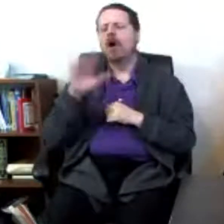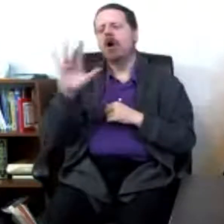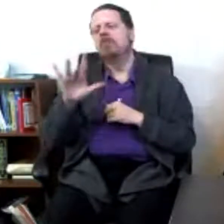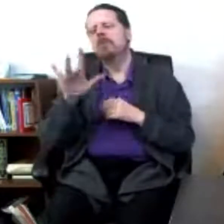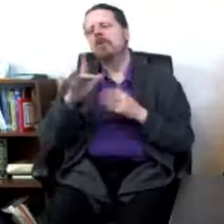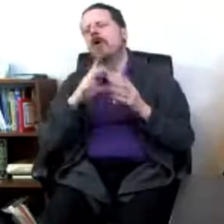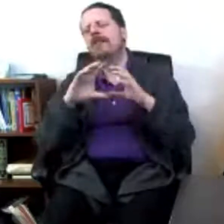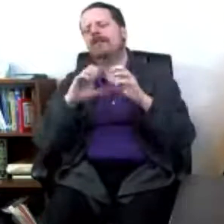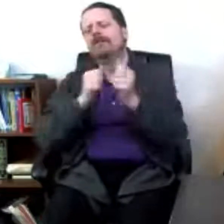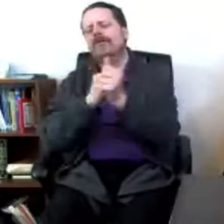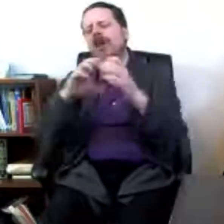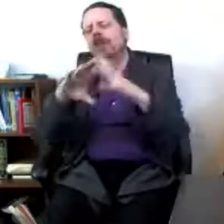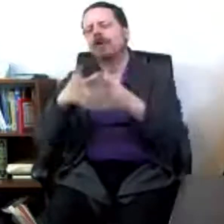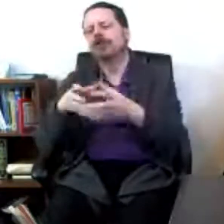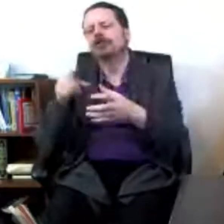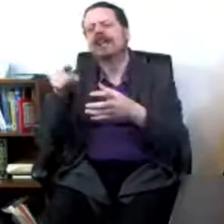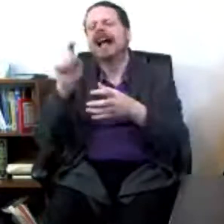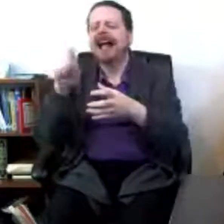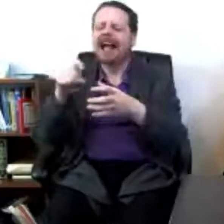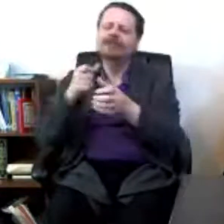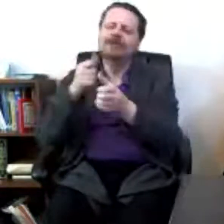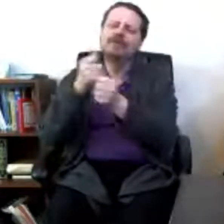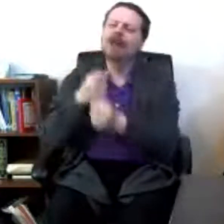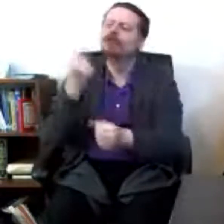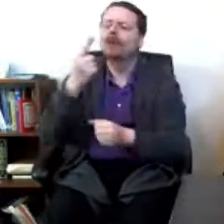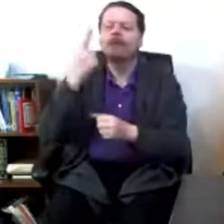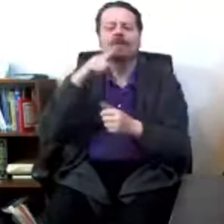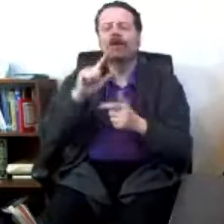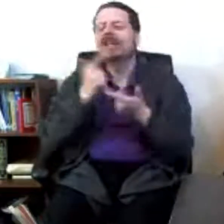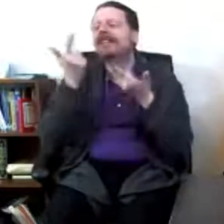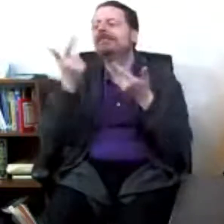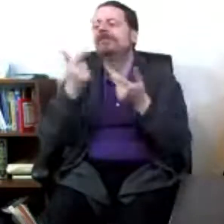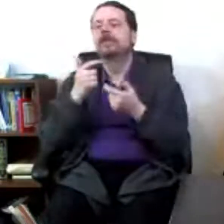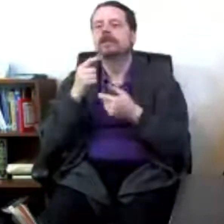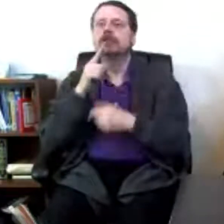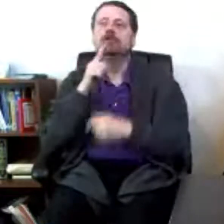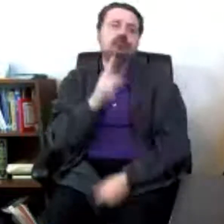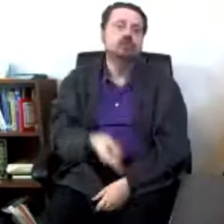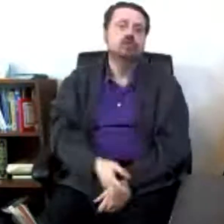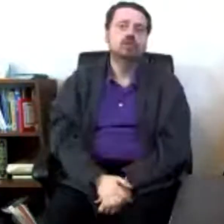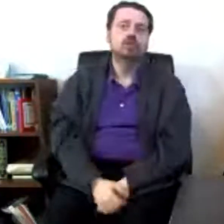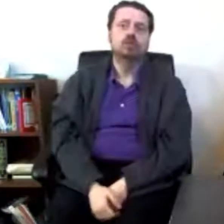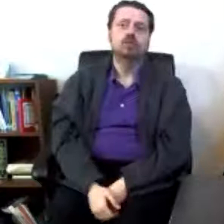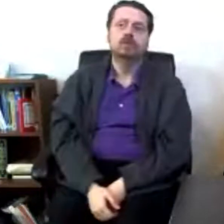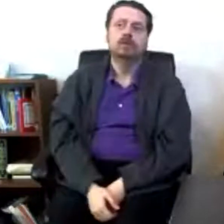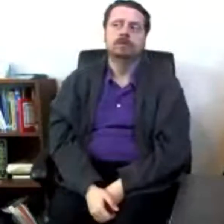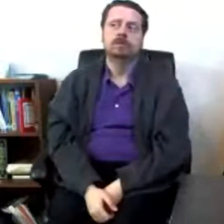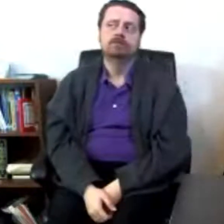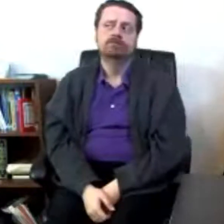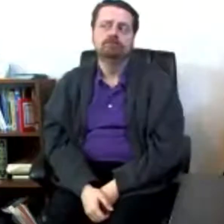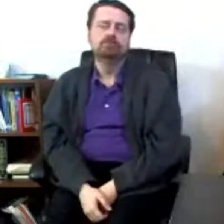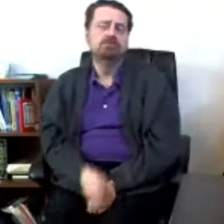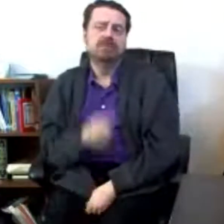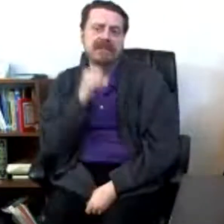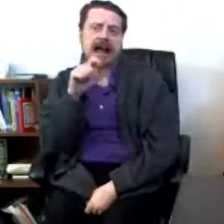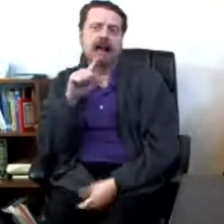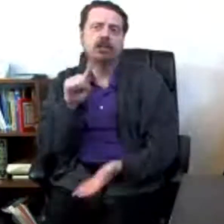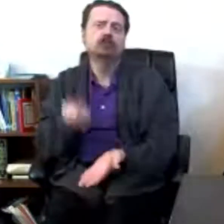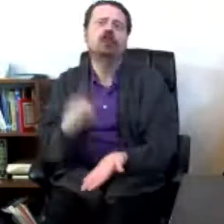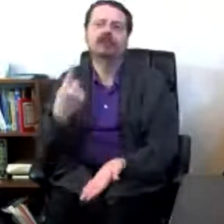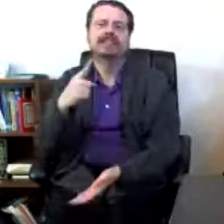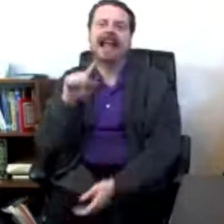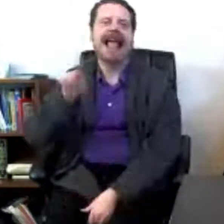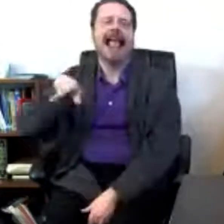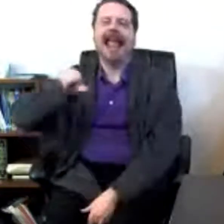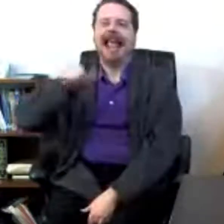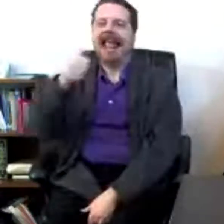and helpless? They have to follow somebody to live. That is true. But not anyone will take